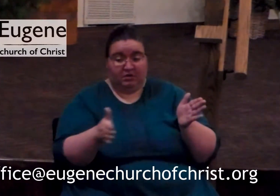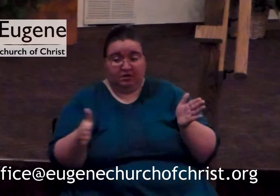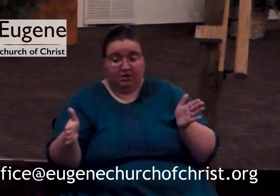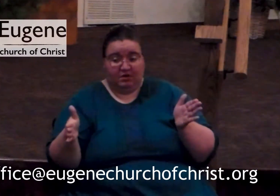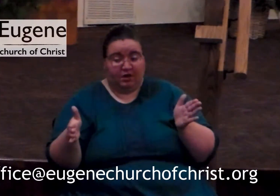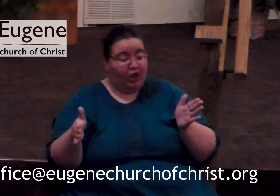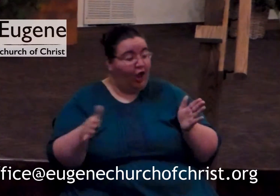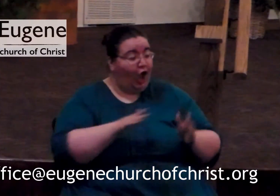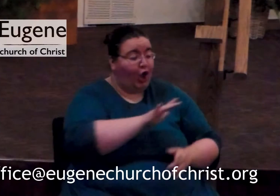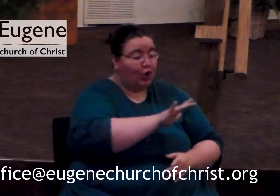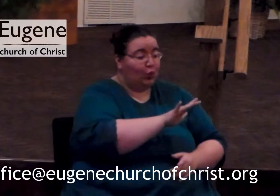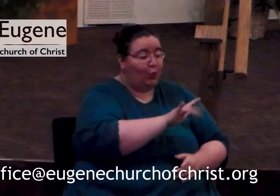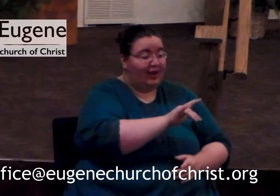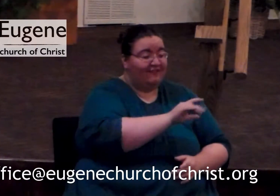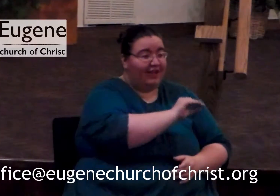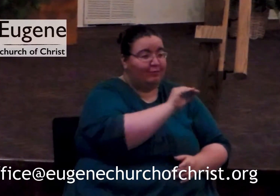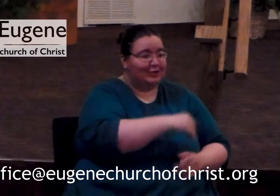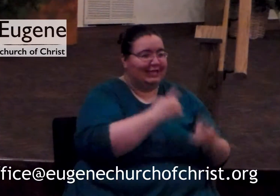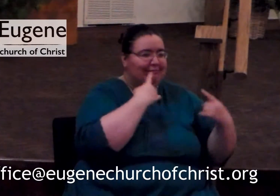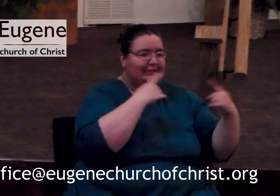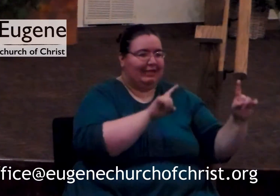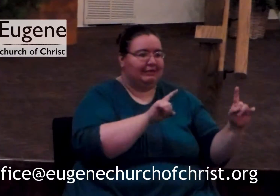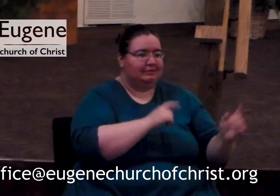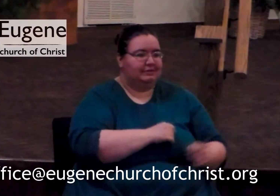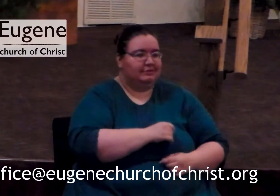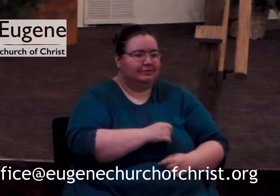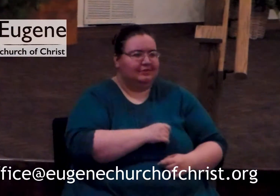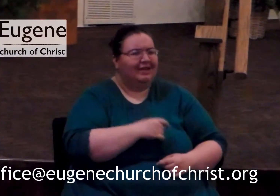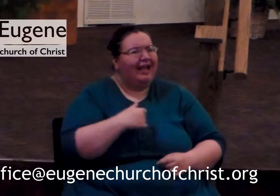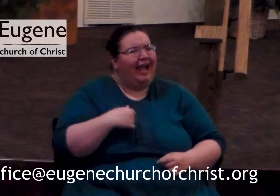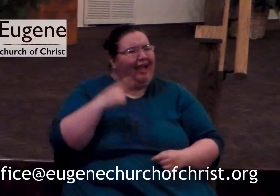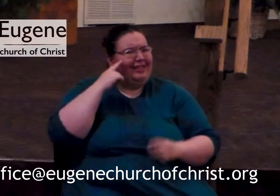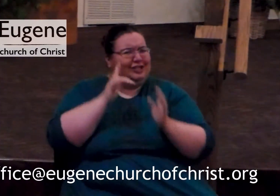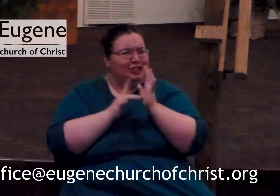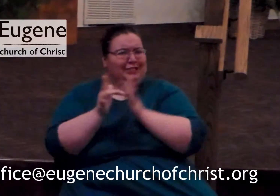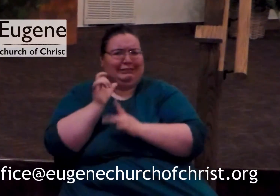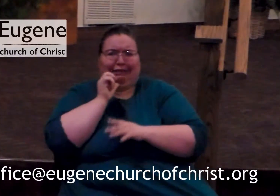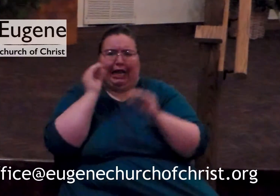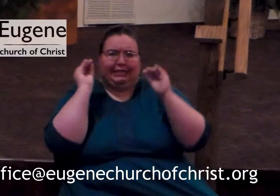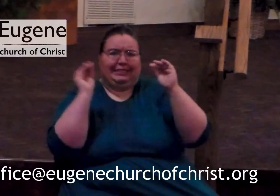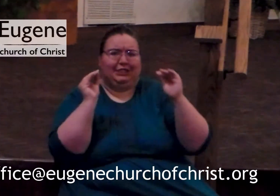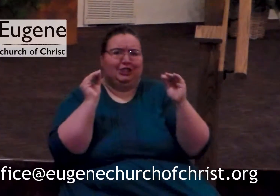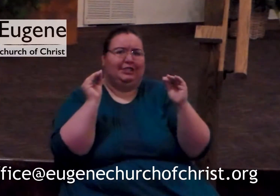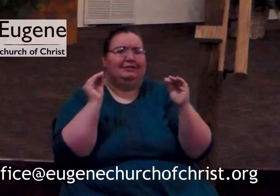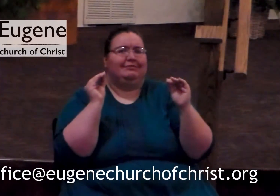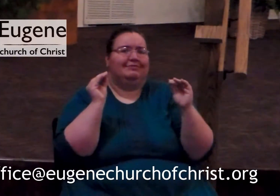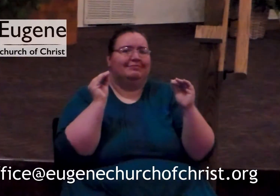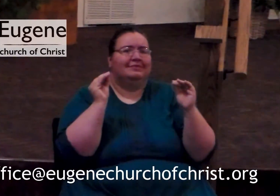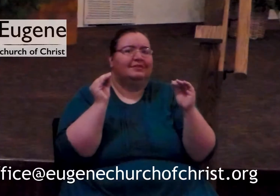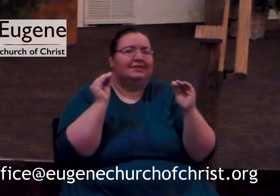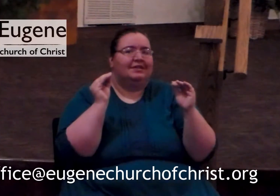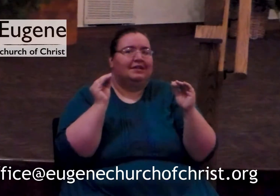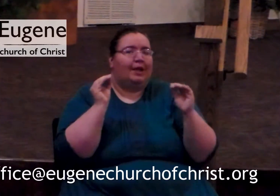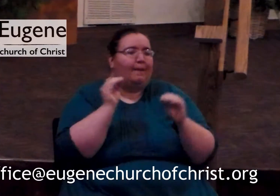don't think he's trying to teach us percentage or statistics or anything like that right here. I think this is just kind of the way the story goes. But